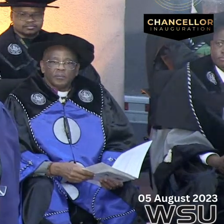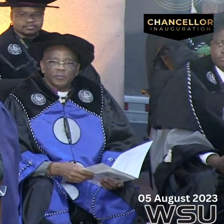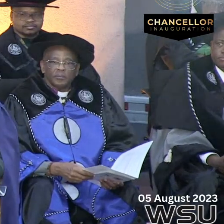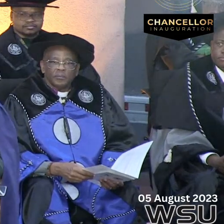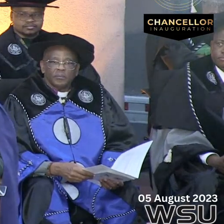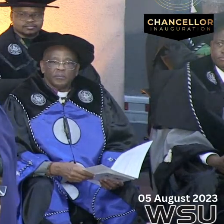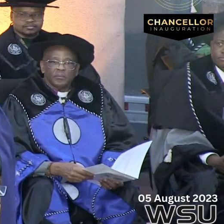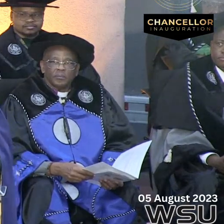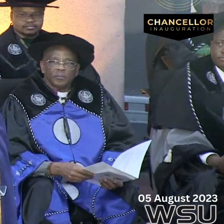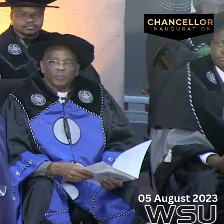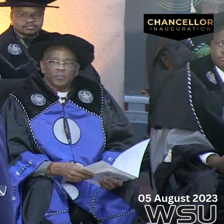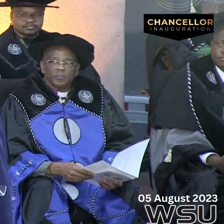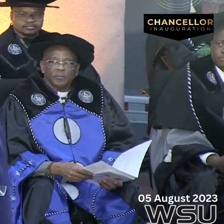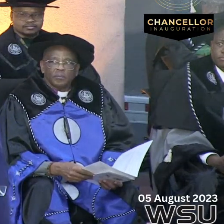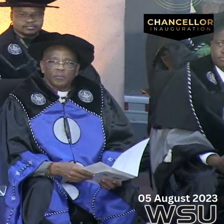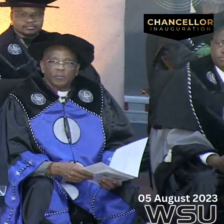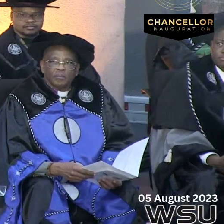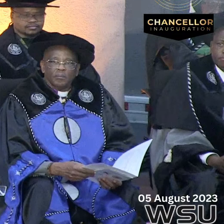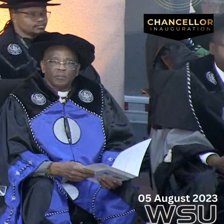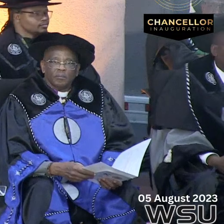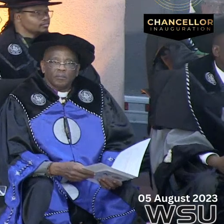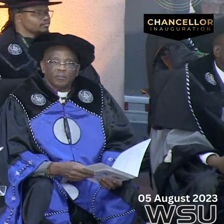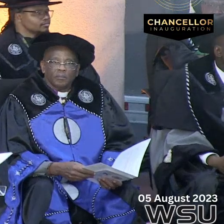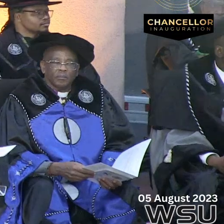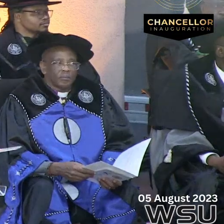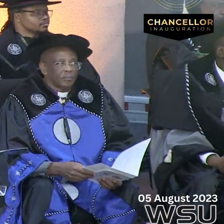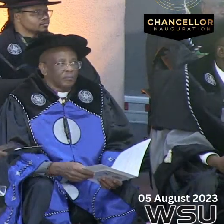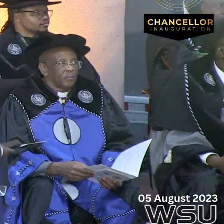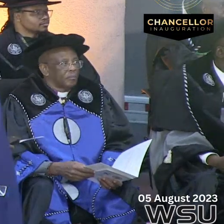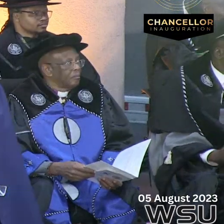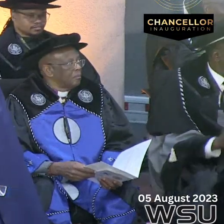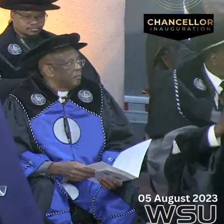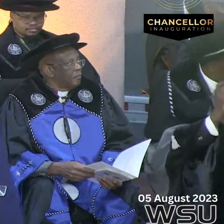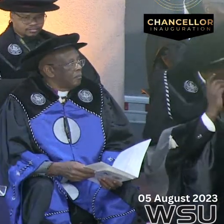reception lunch. DVC.